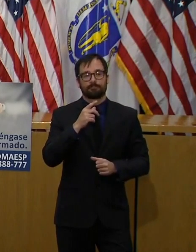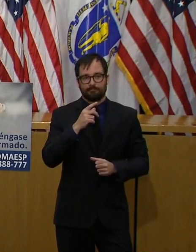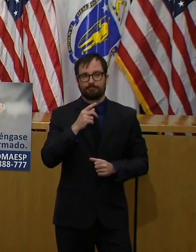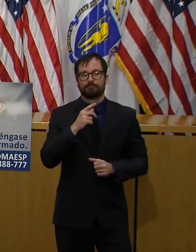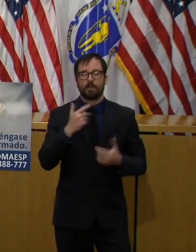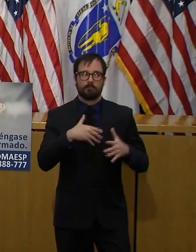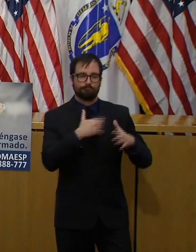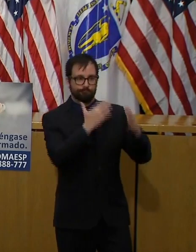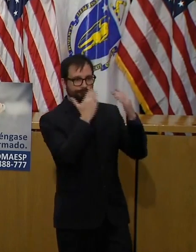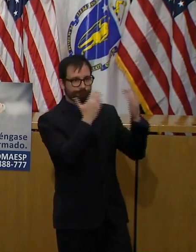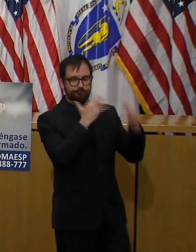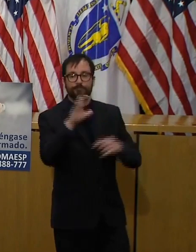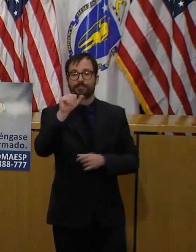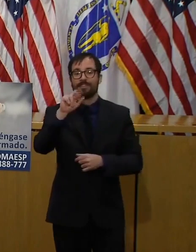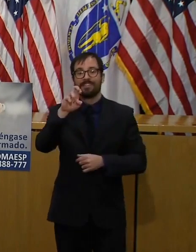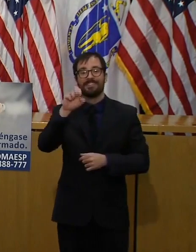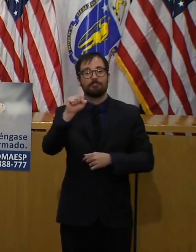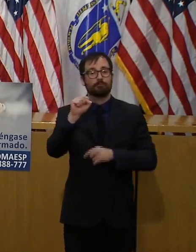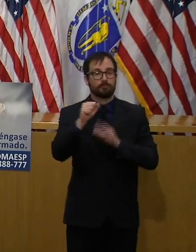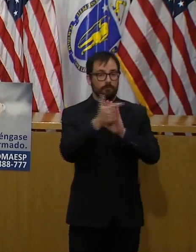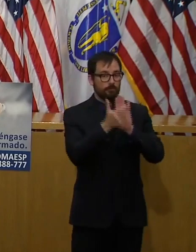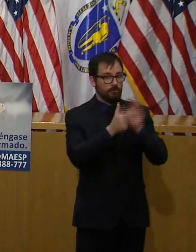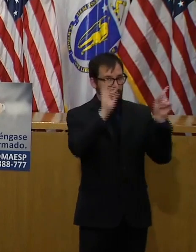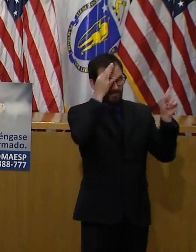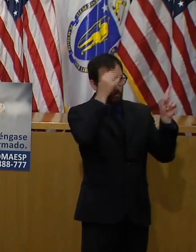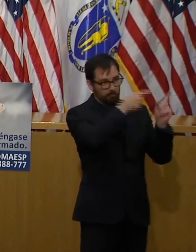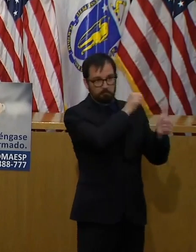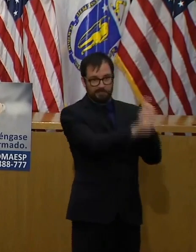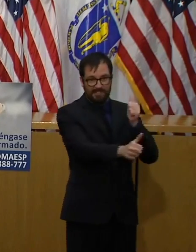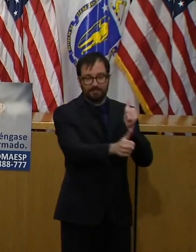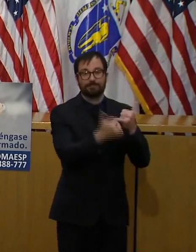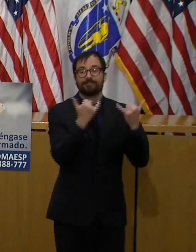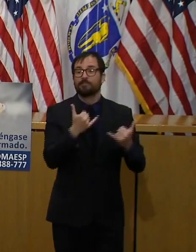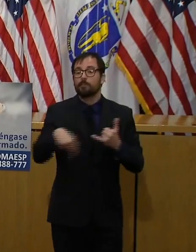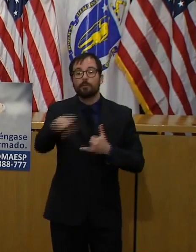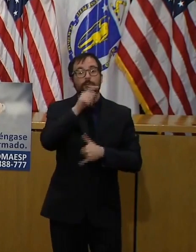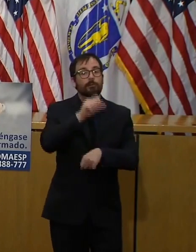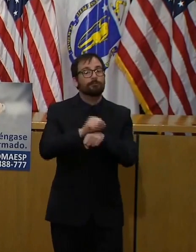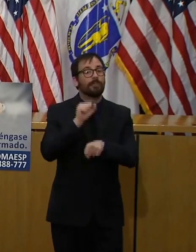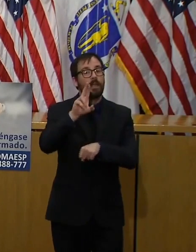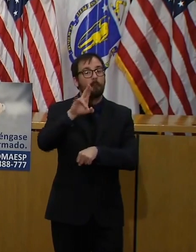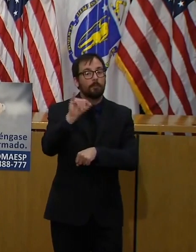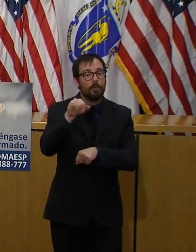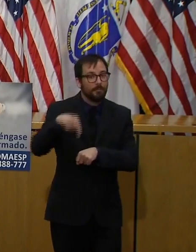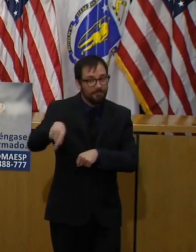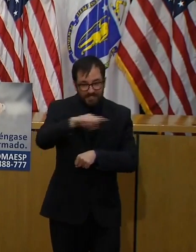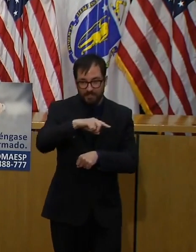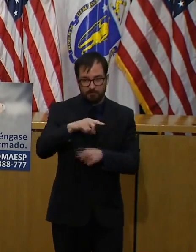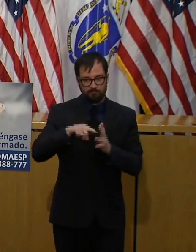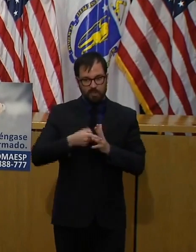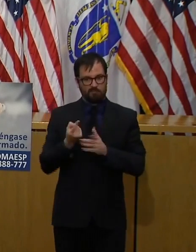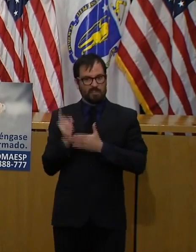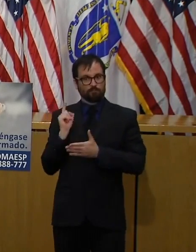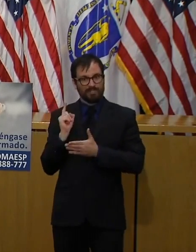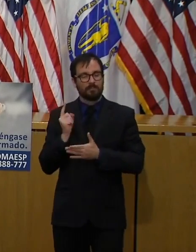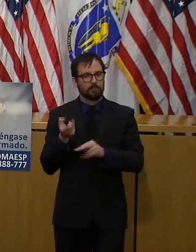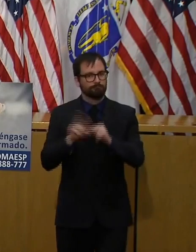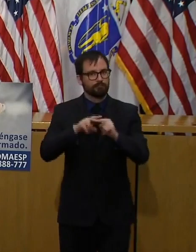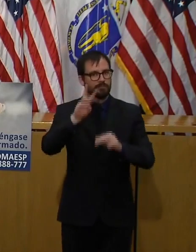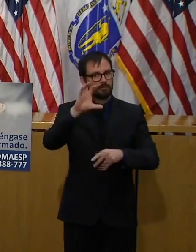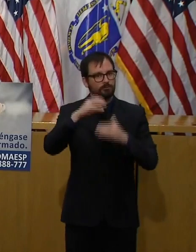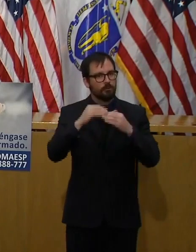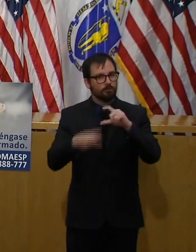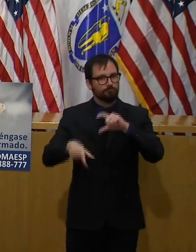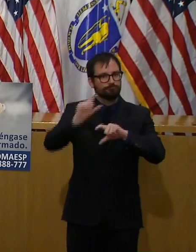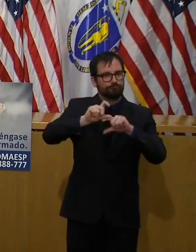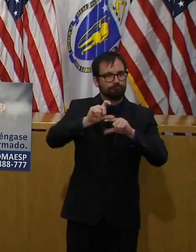technological infrastructure that will allow us to process unemployment claims from workers not traditionally covered by the unemployment